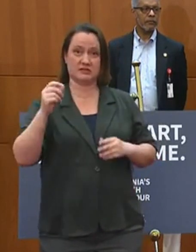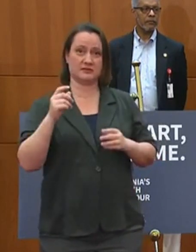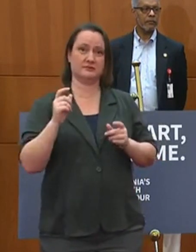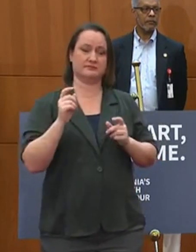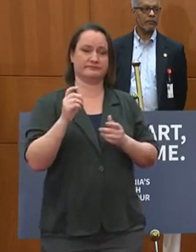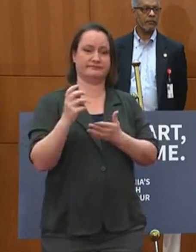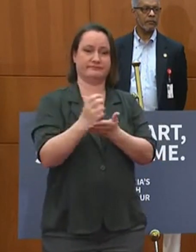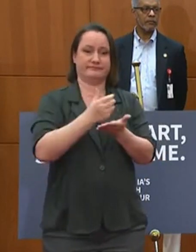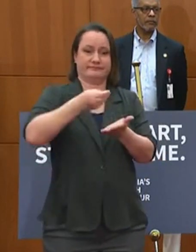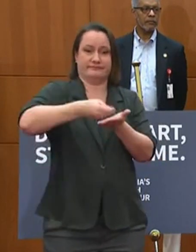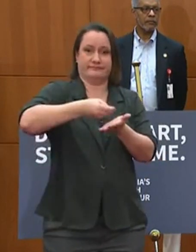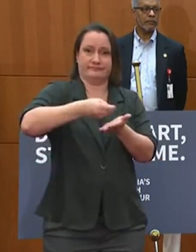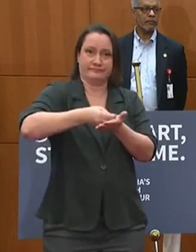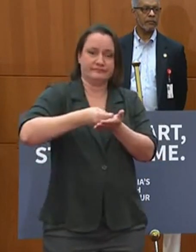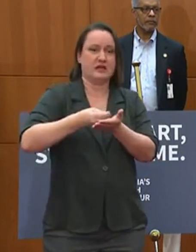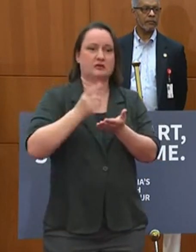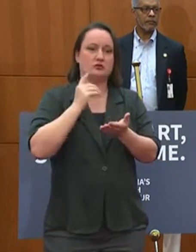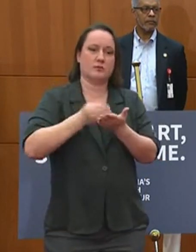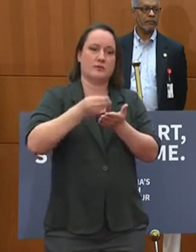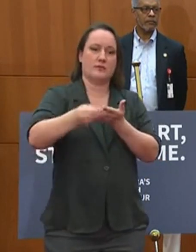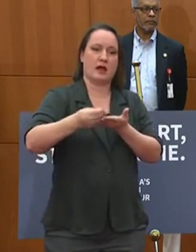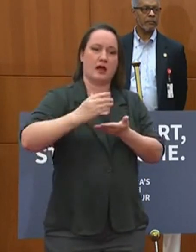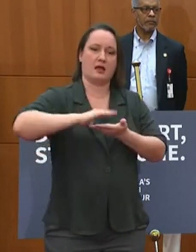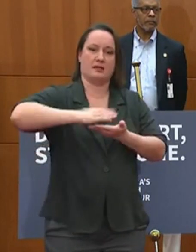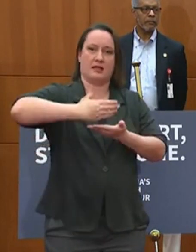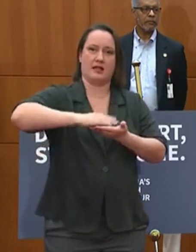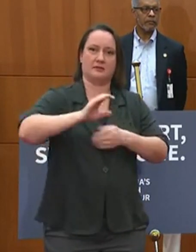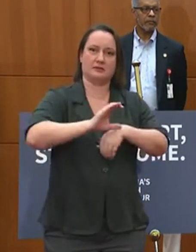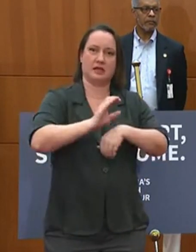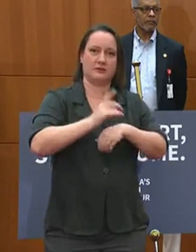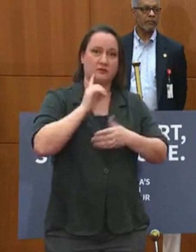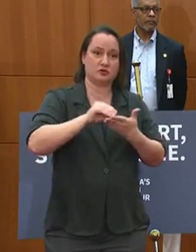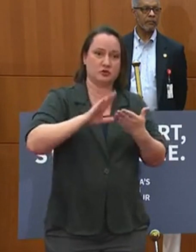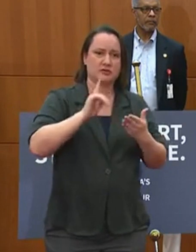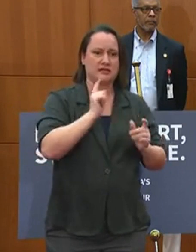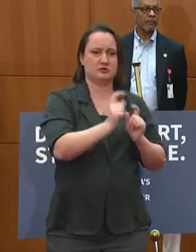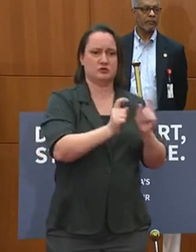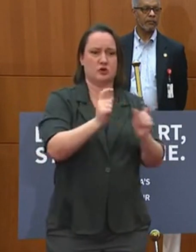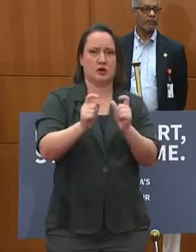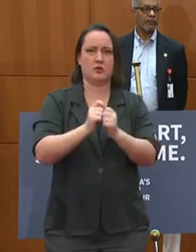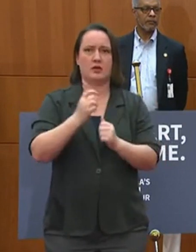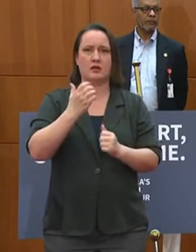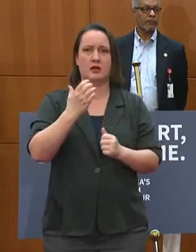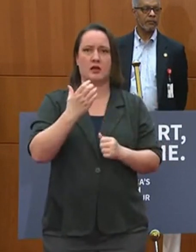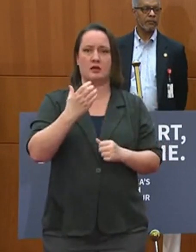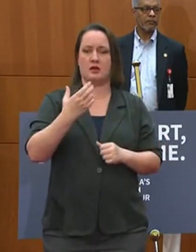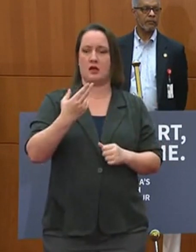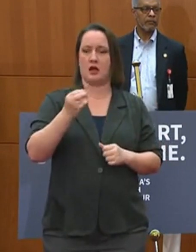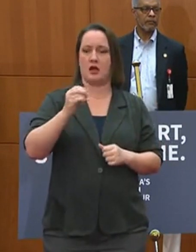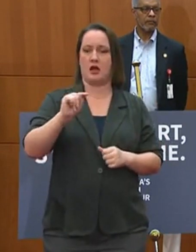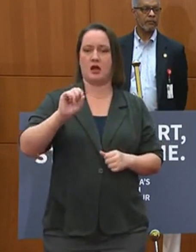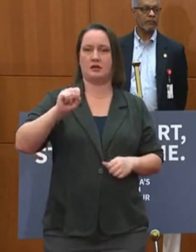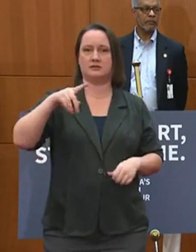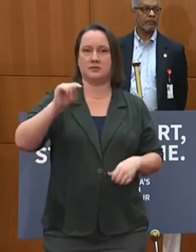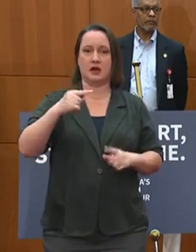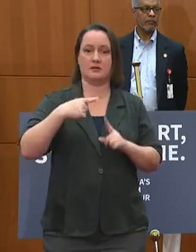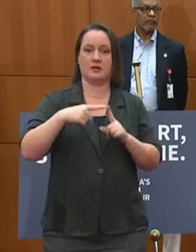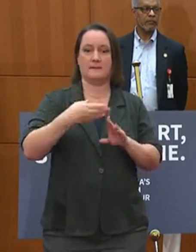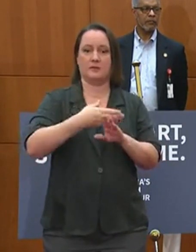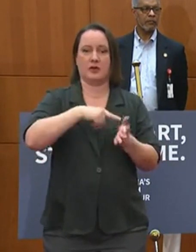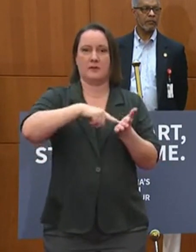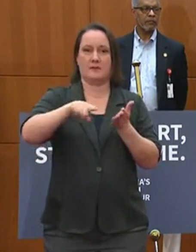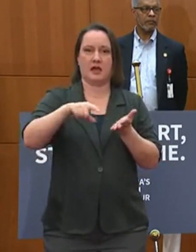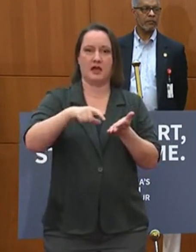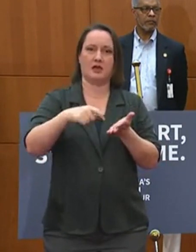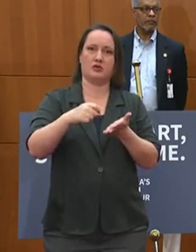to buy laptops for students, and they donated those with hotspots and prepaid cards to get internet